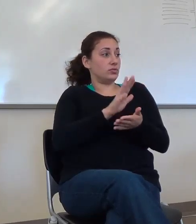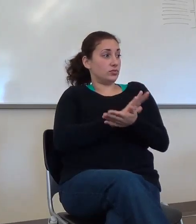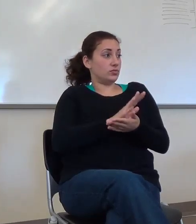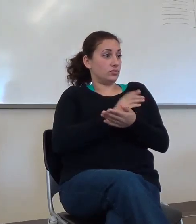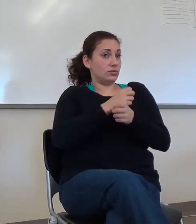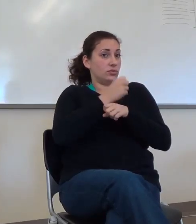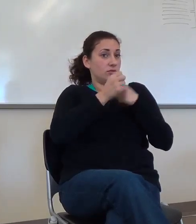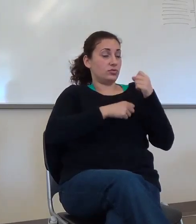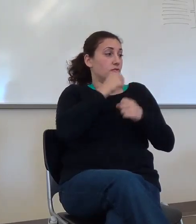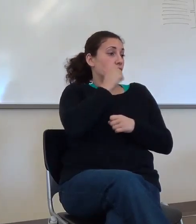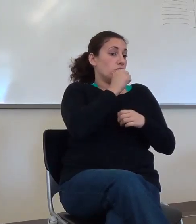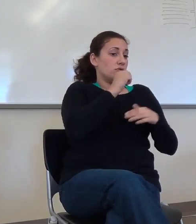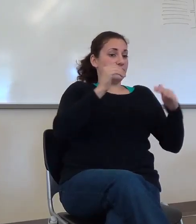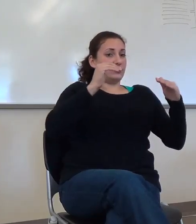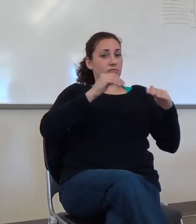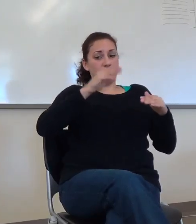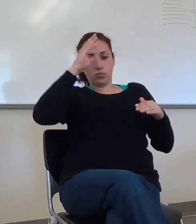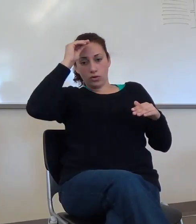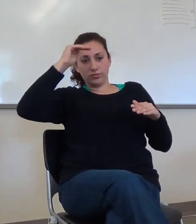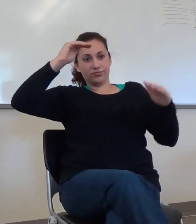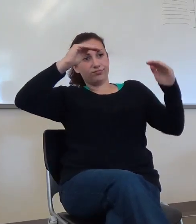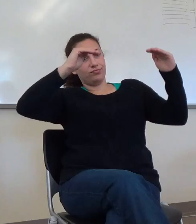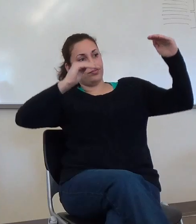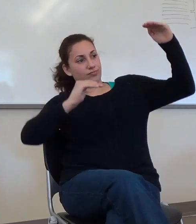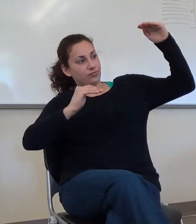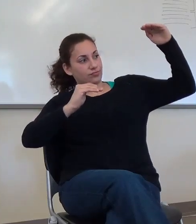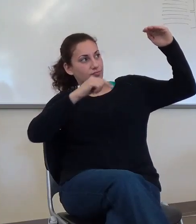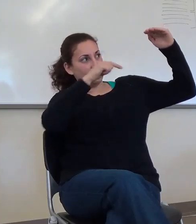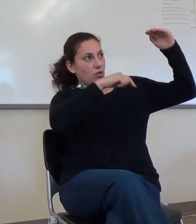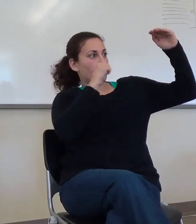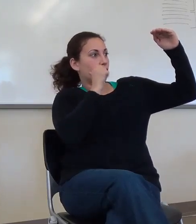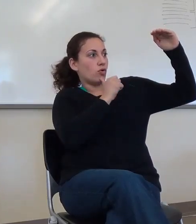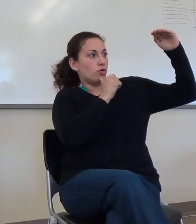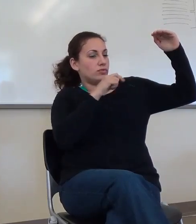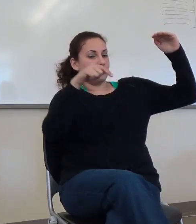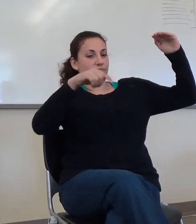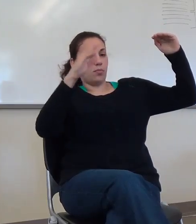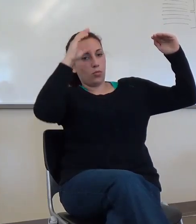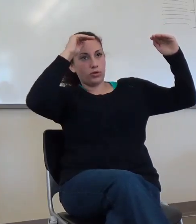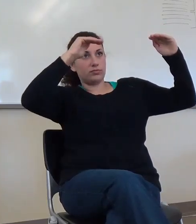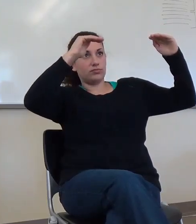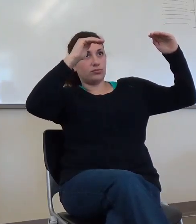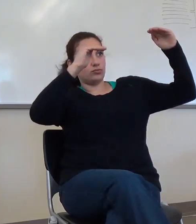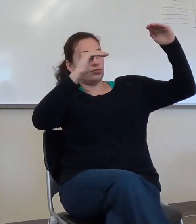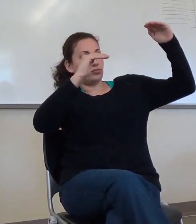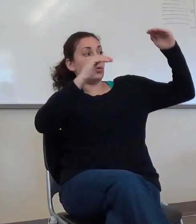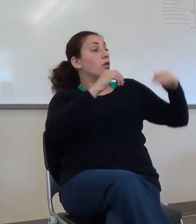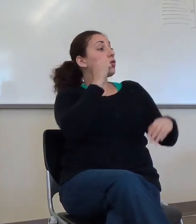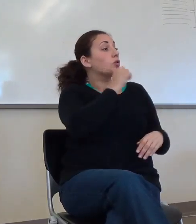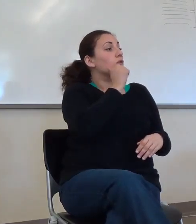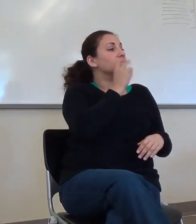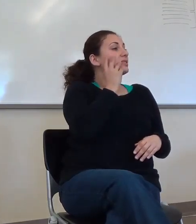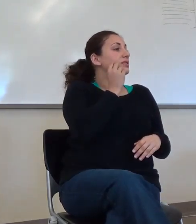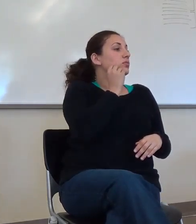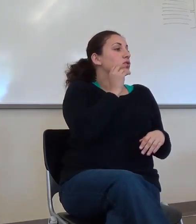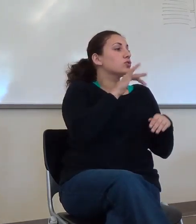than boys. The difference results from girls earlier puberty. What does that word